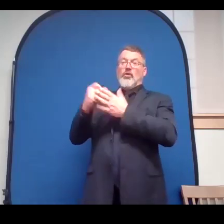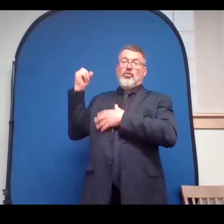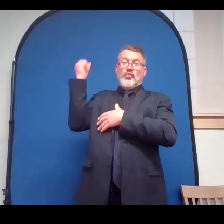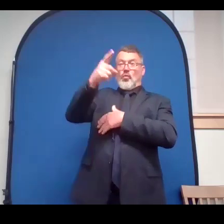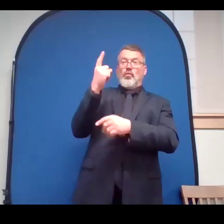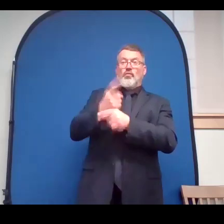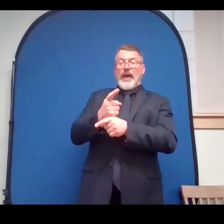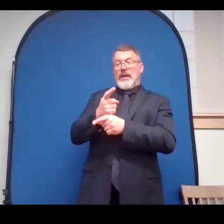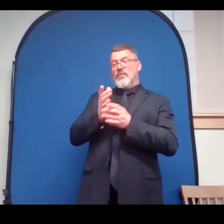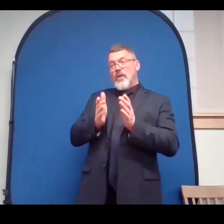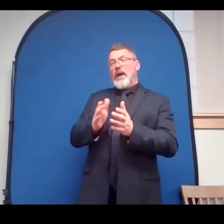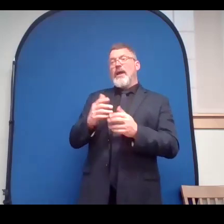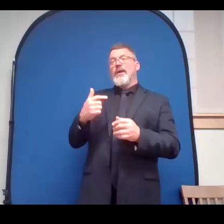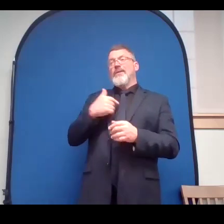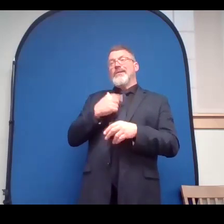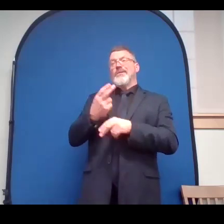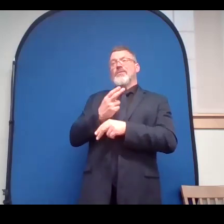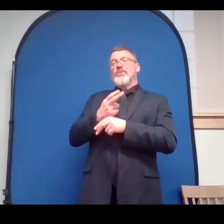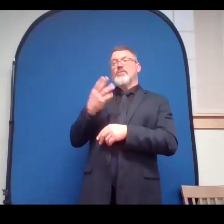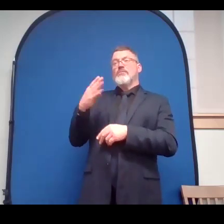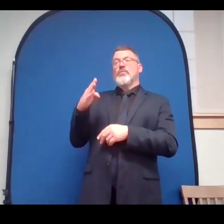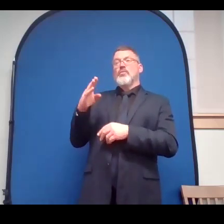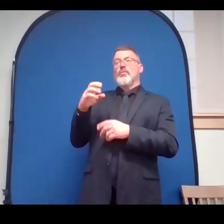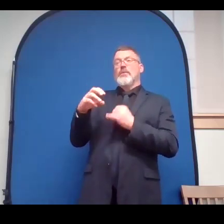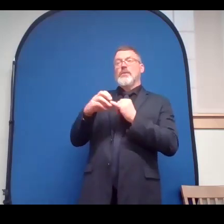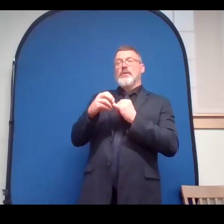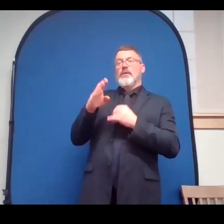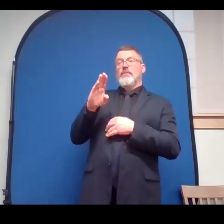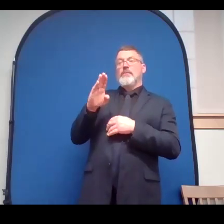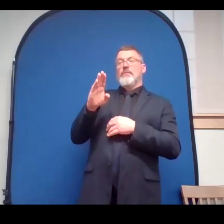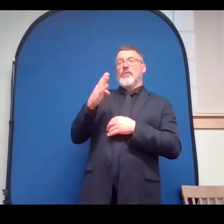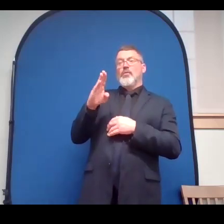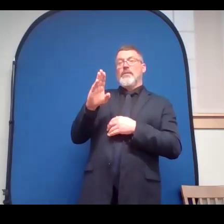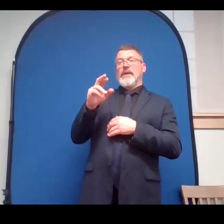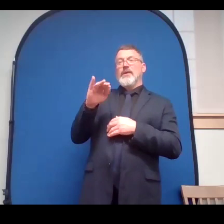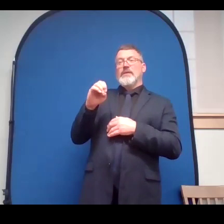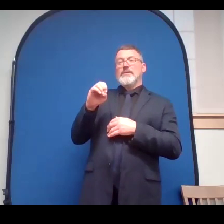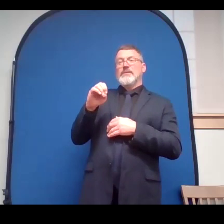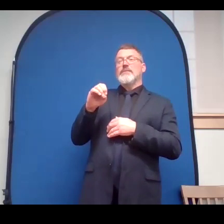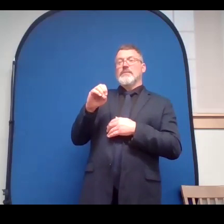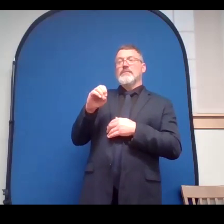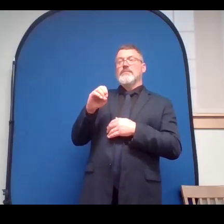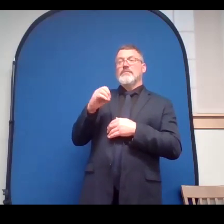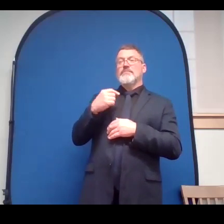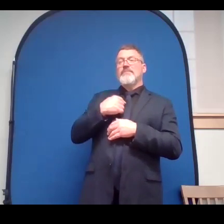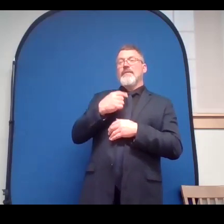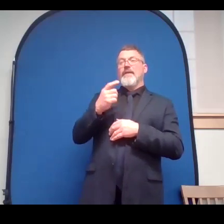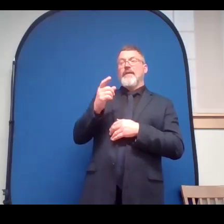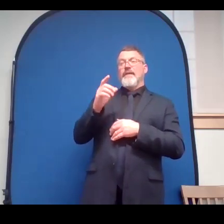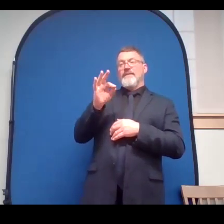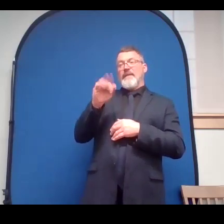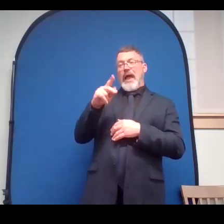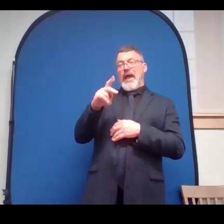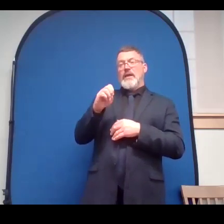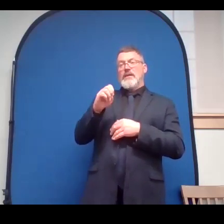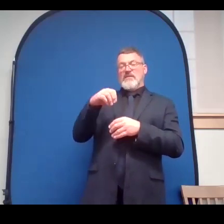blueberries. Basically, it's not an actual grenade, but it has the same feel of it and the same idea and the mechanism, but it doesn't have the explosive powers